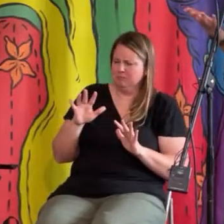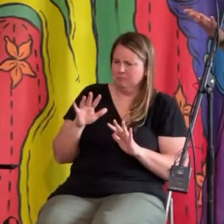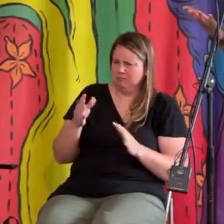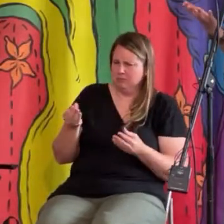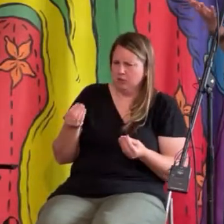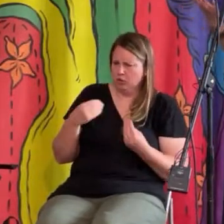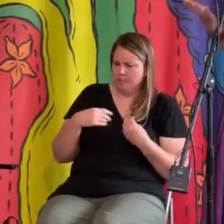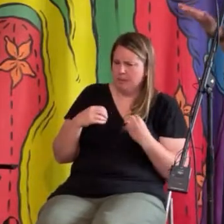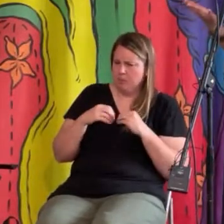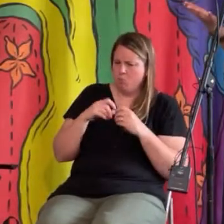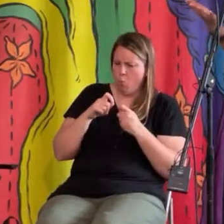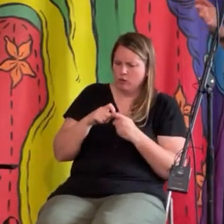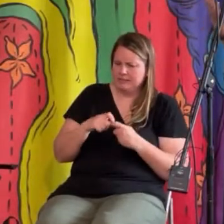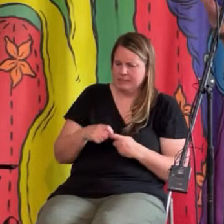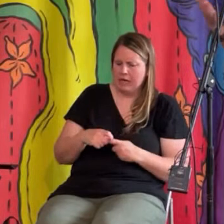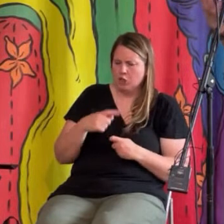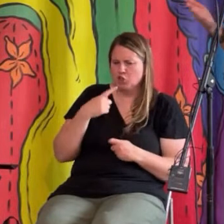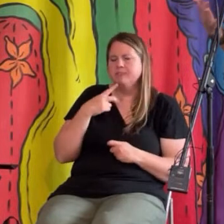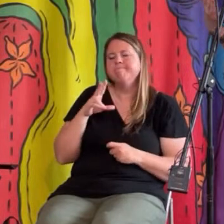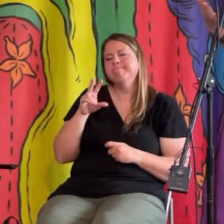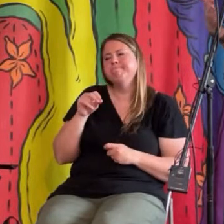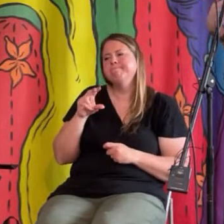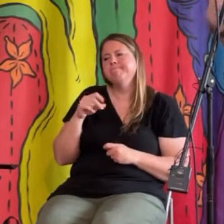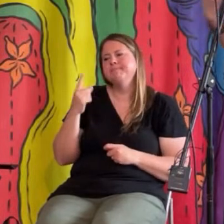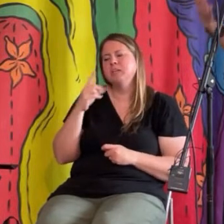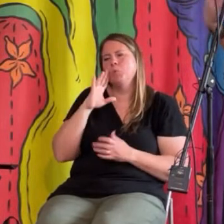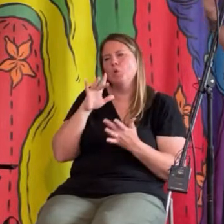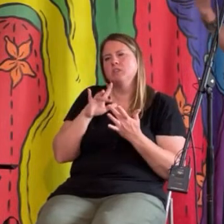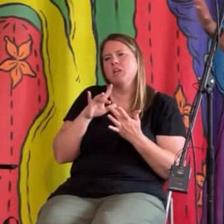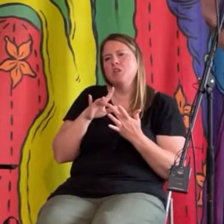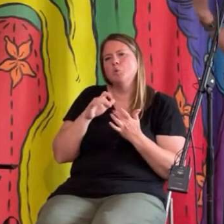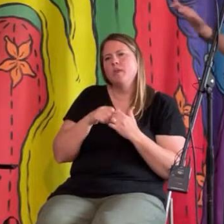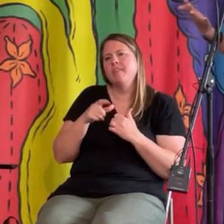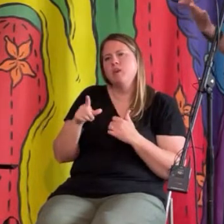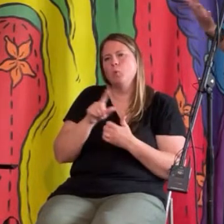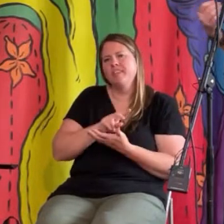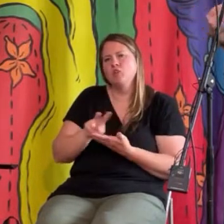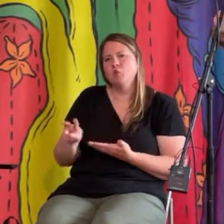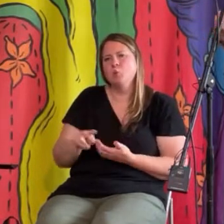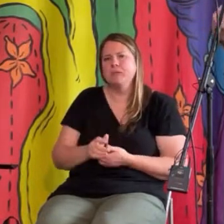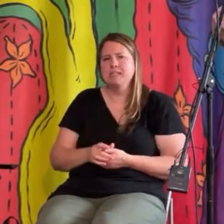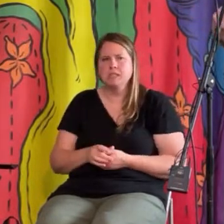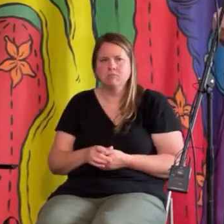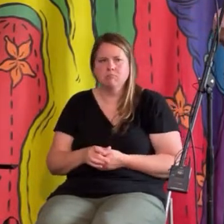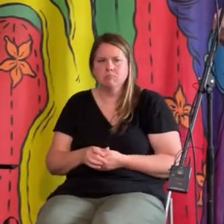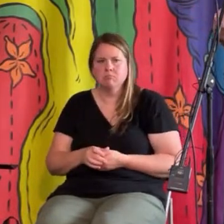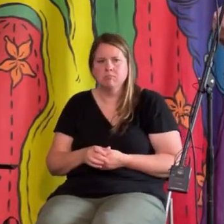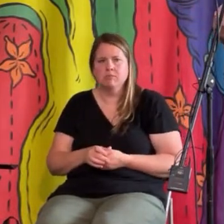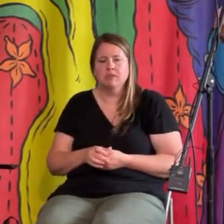any more details?" And she said, "No, someone will be in touch with you within the next 2 weeks."